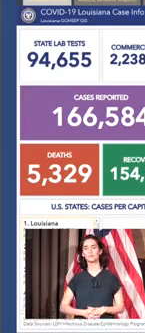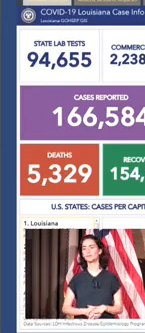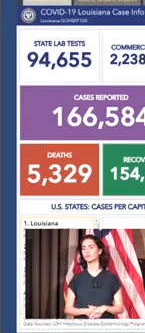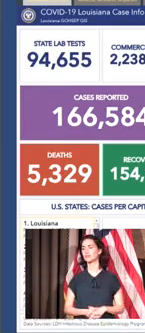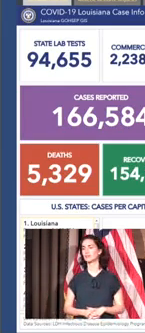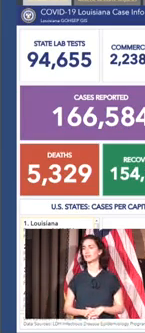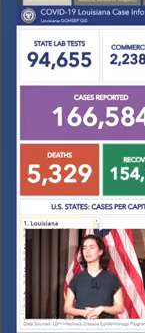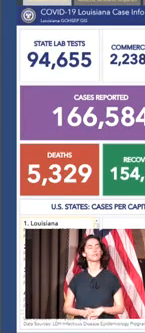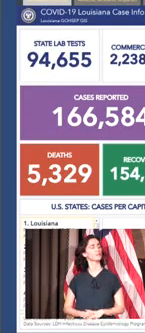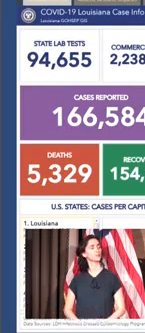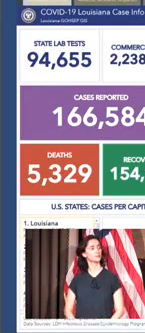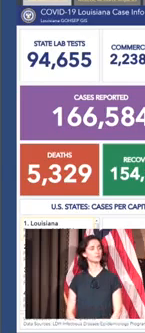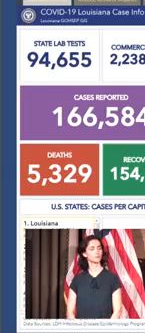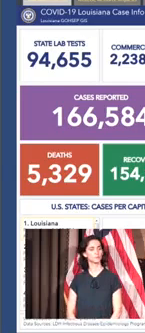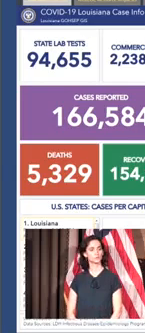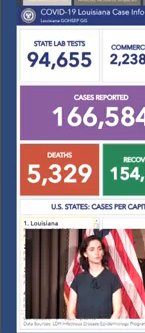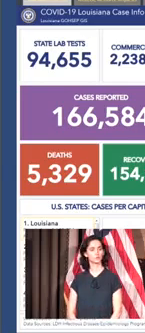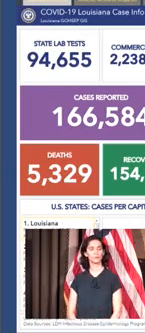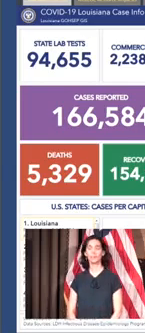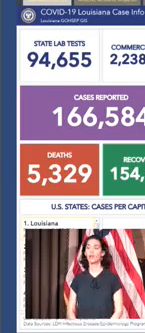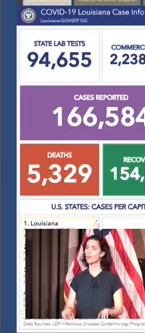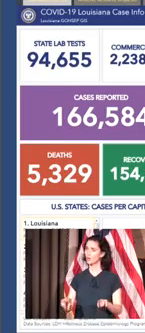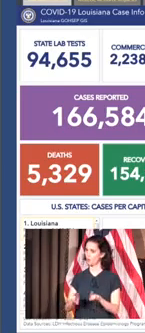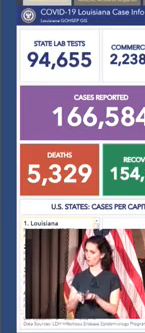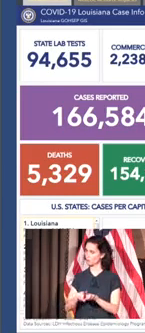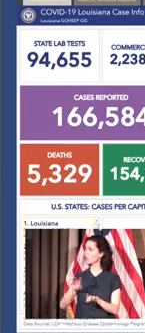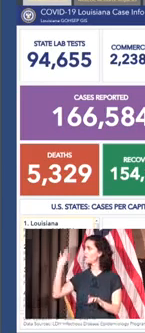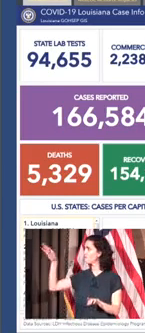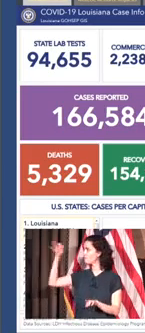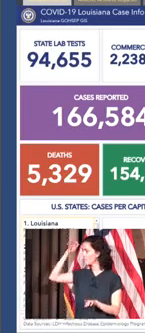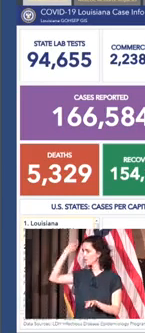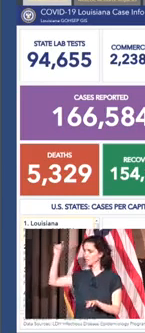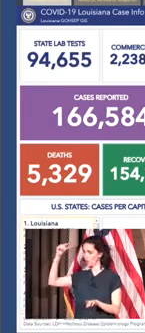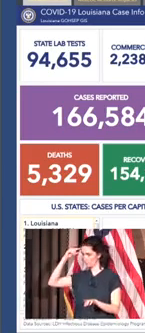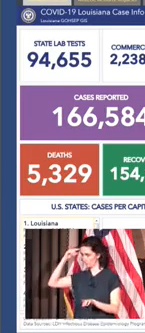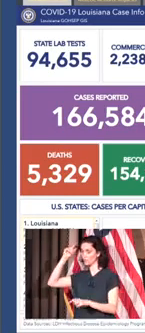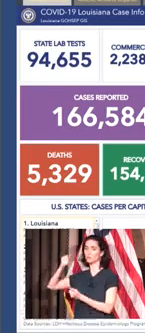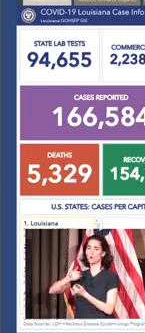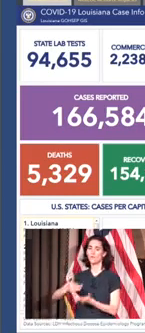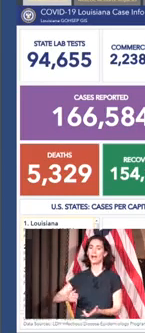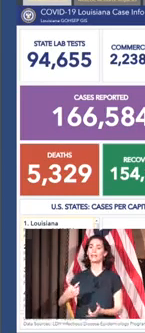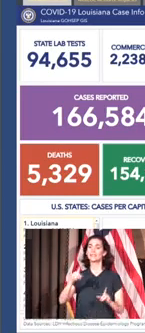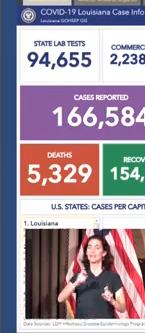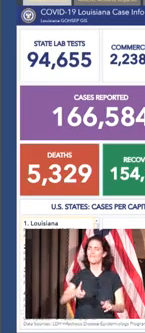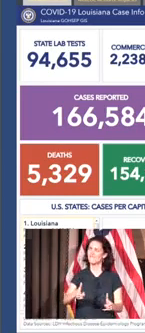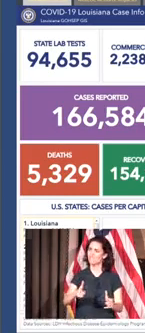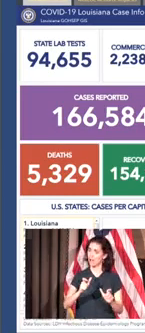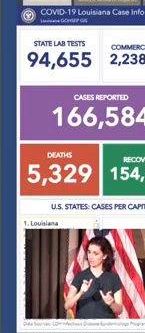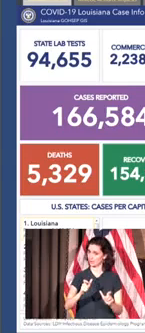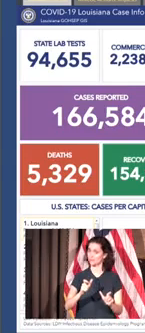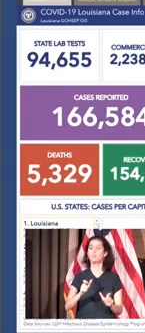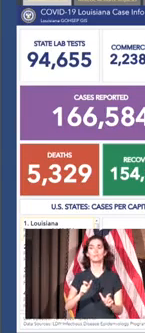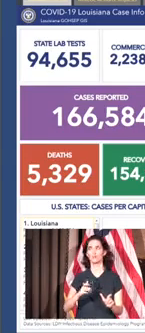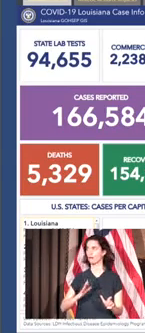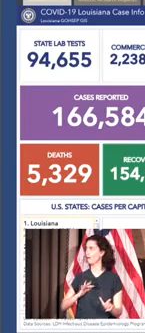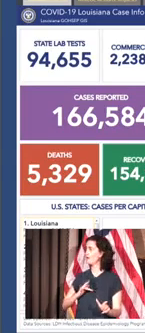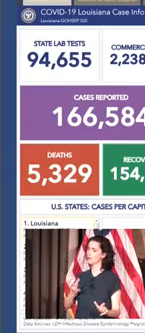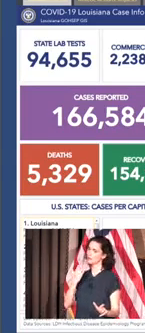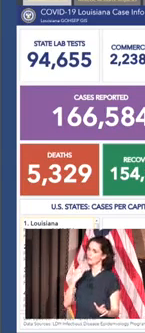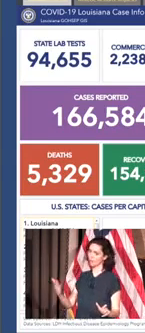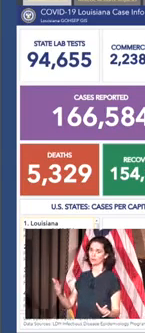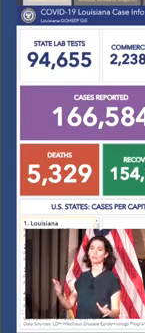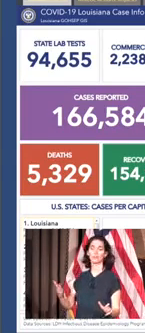We also know that there are rapid tests that will be coming from the federal government, which we very much appreciate, and we will deploy those in